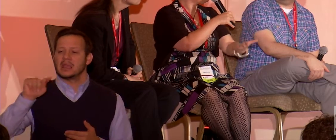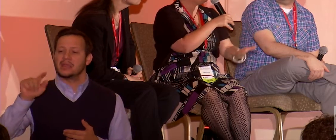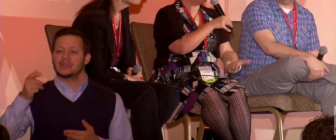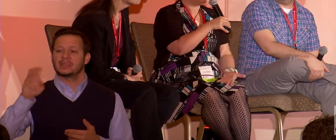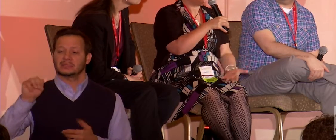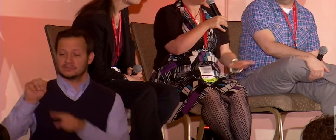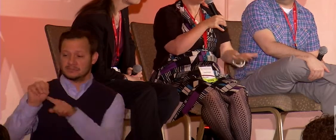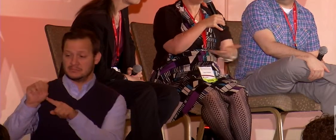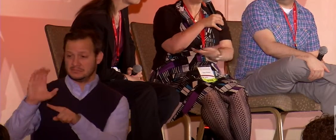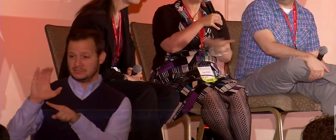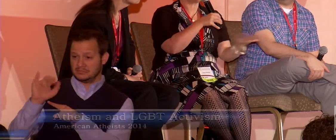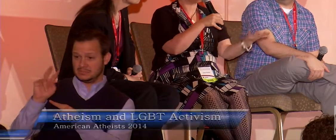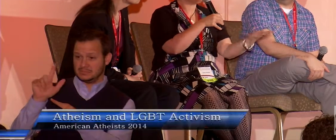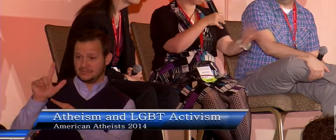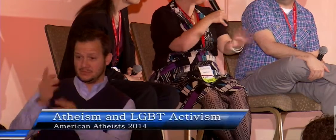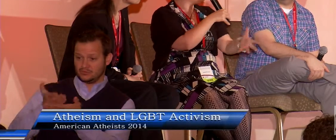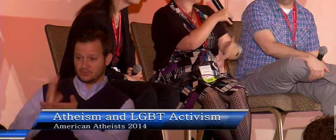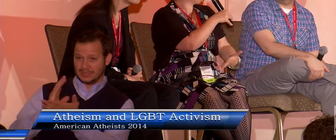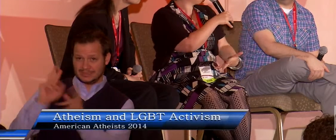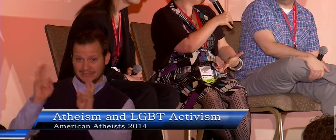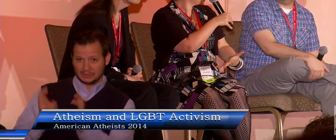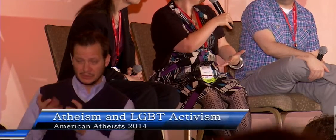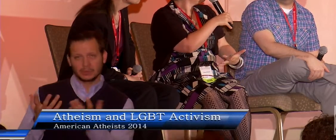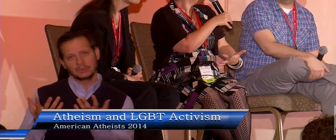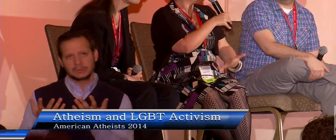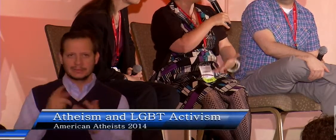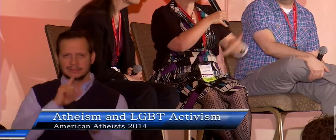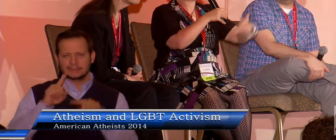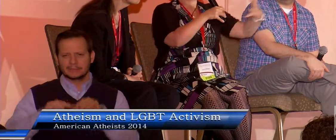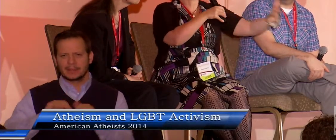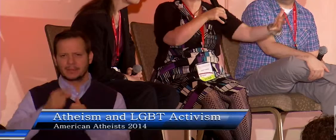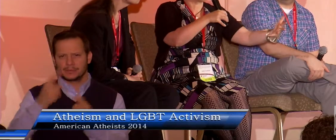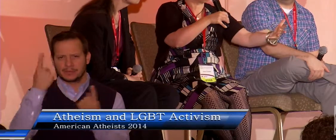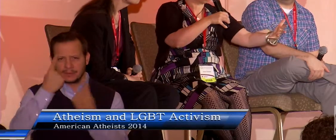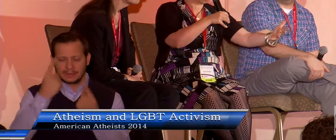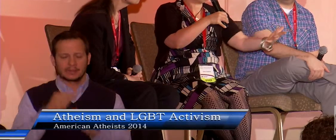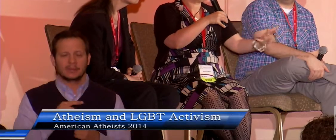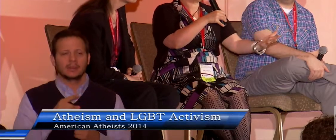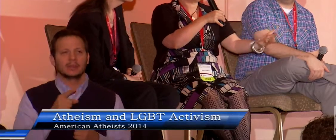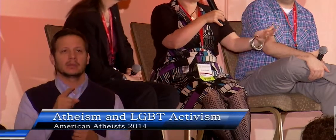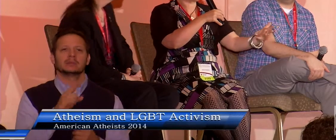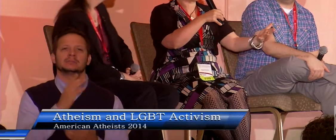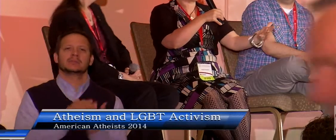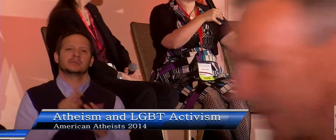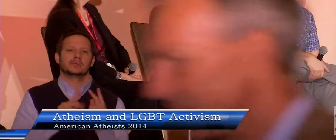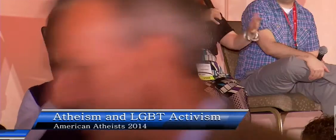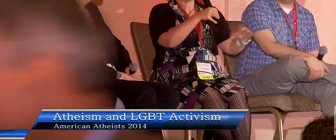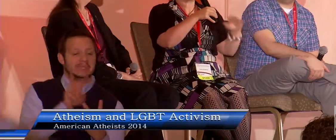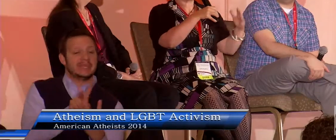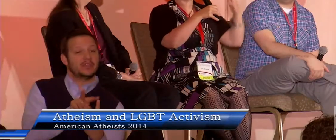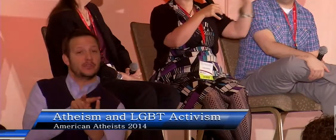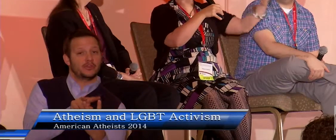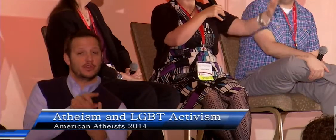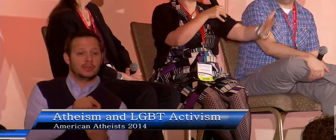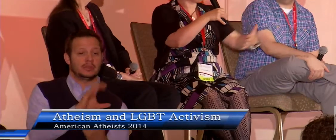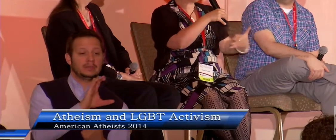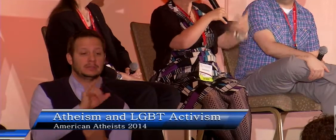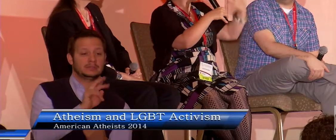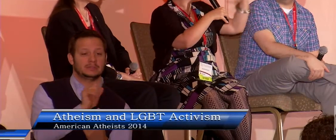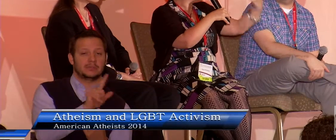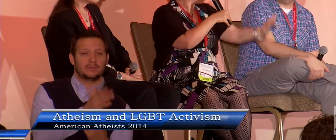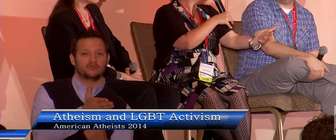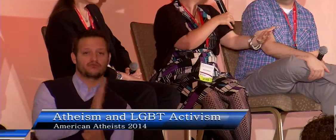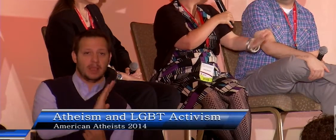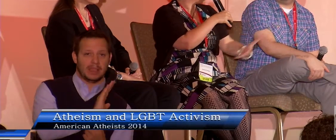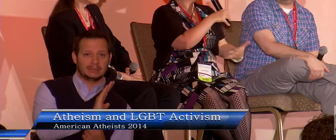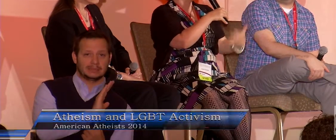rights issue, I think there tends to be a certain amount of either-or thinking. You know, that either it's a civil rights issue that is therefore on the